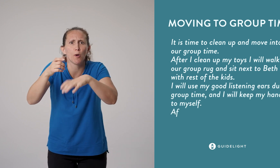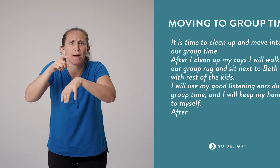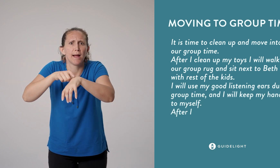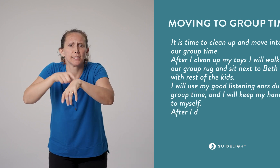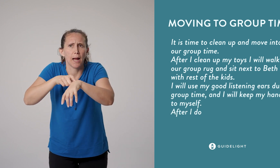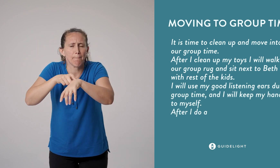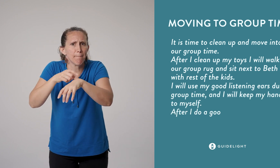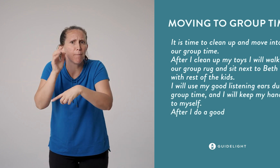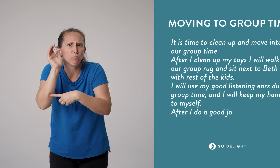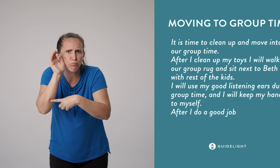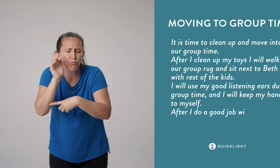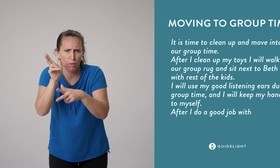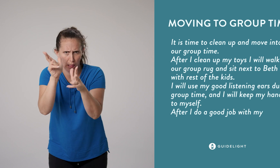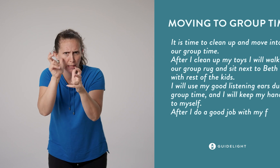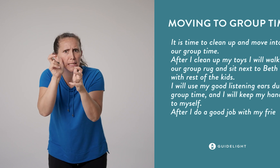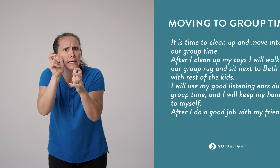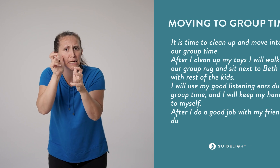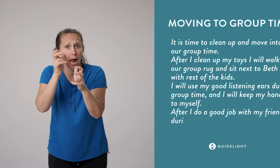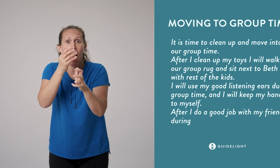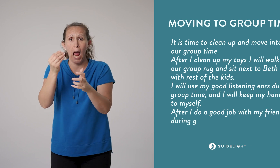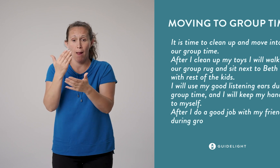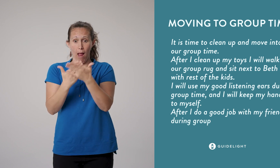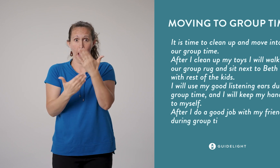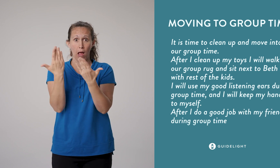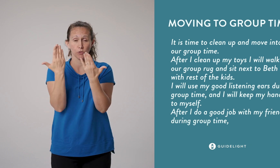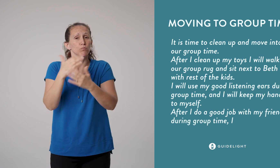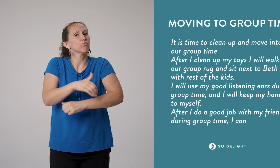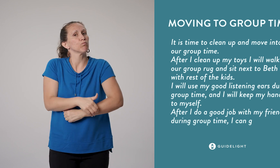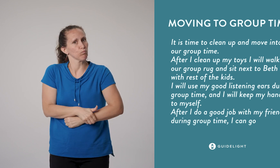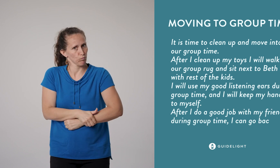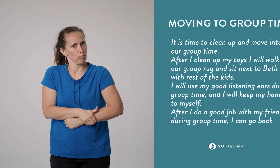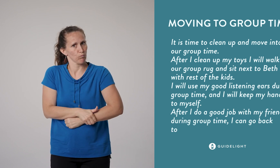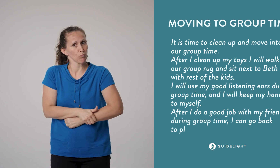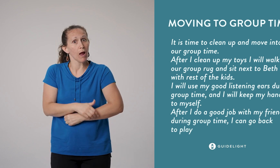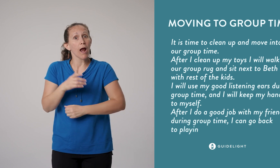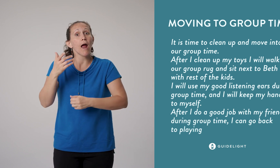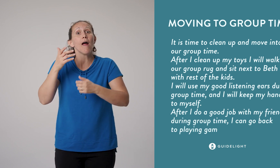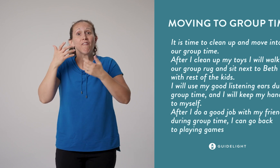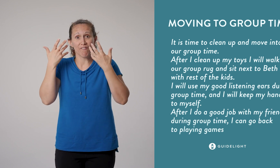After I do a good job with my friends during group time, I can go back to playing games.